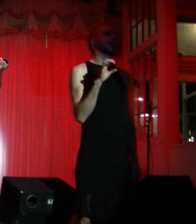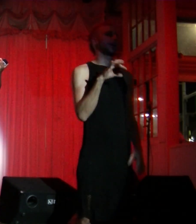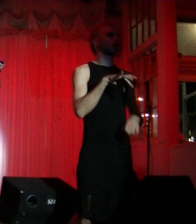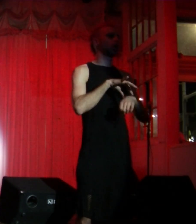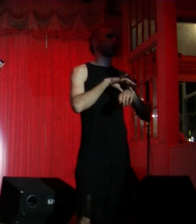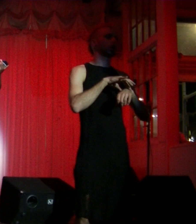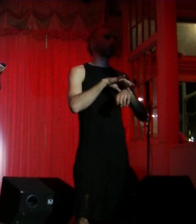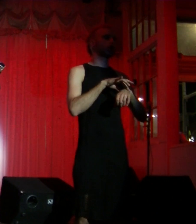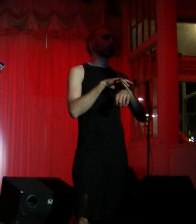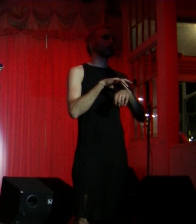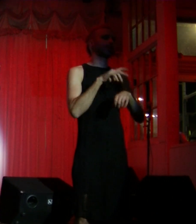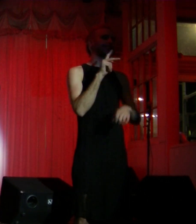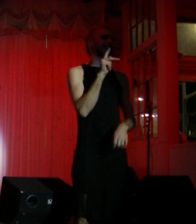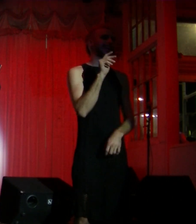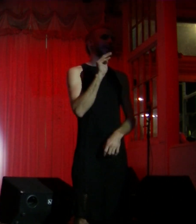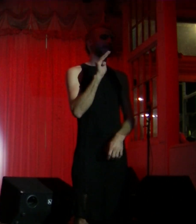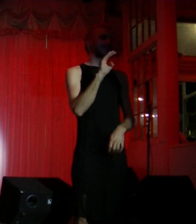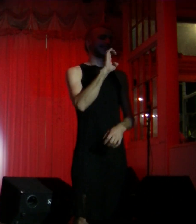Earth2KB everywhere,